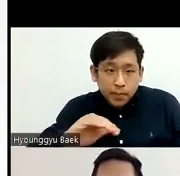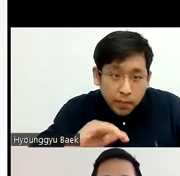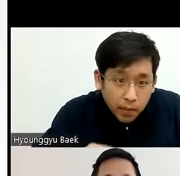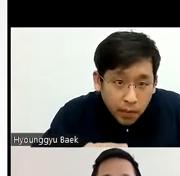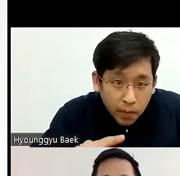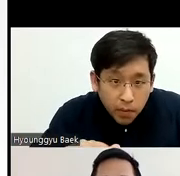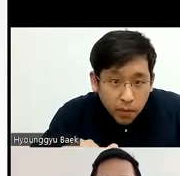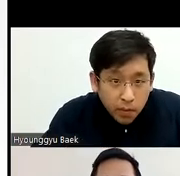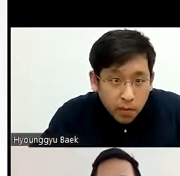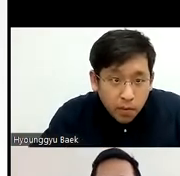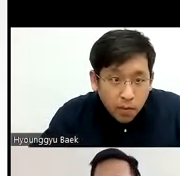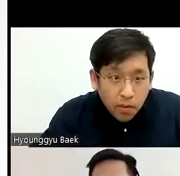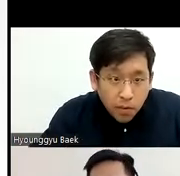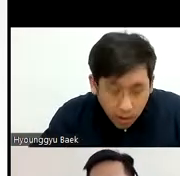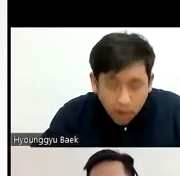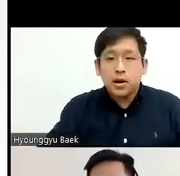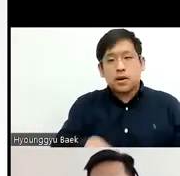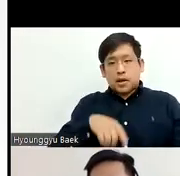language.